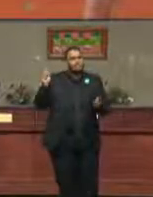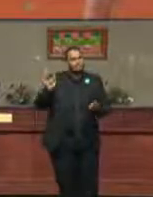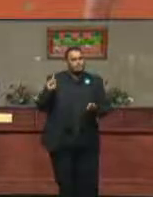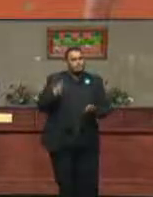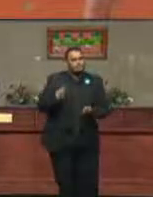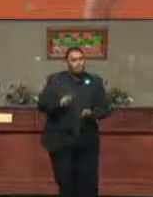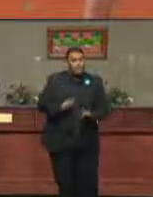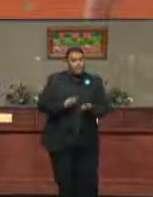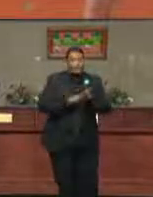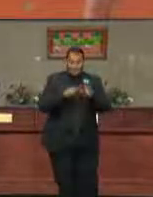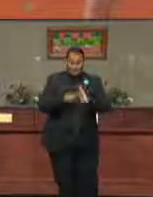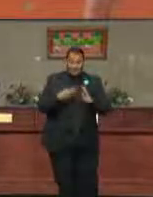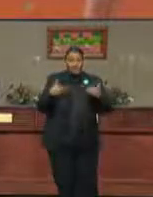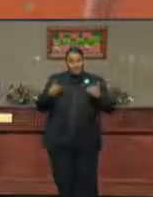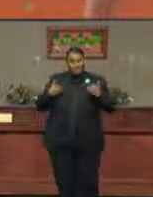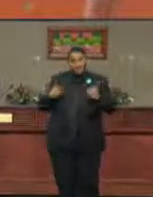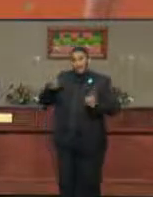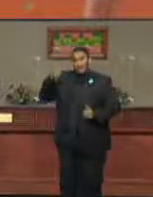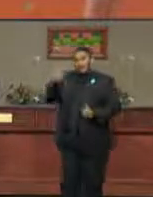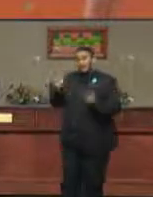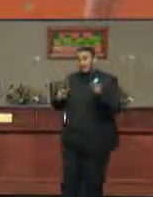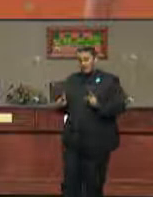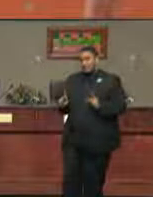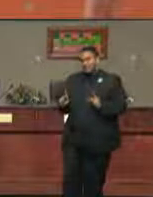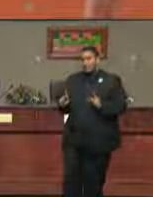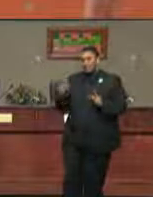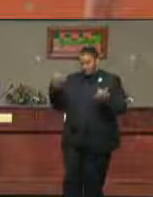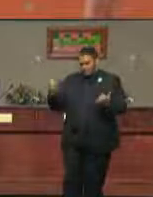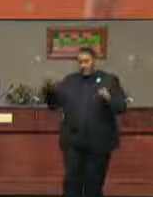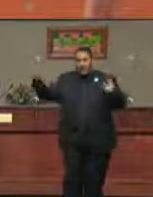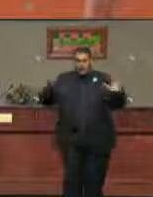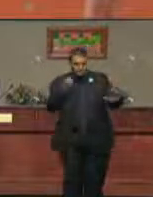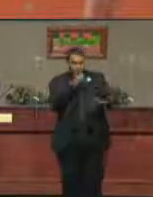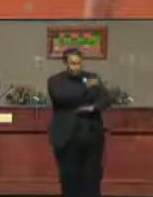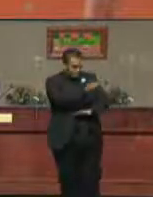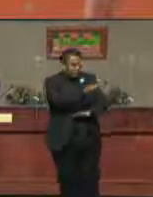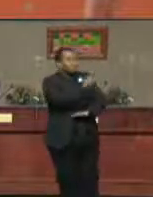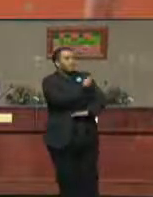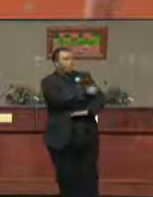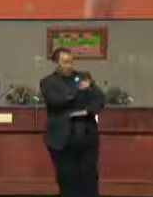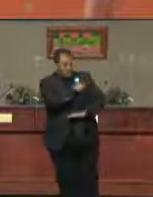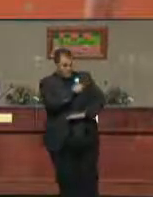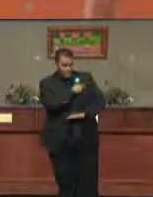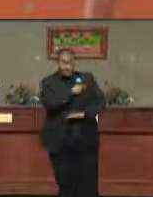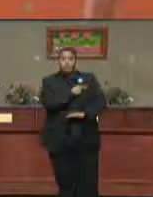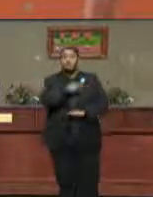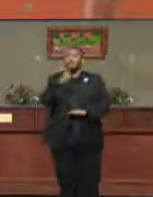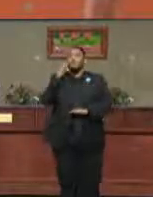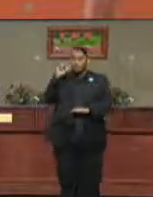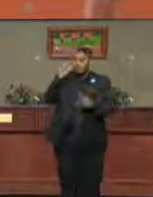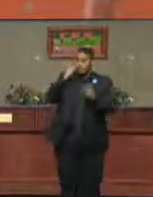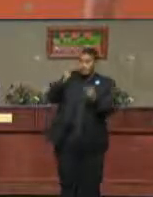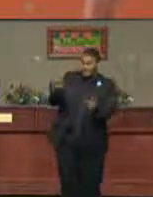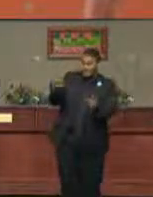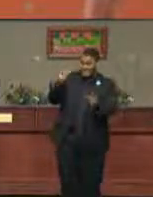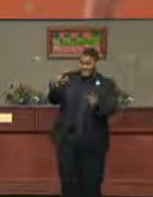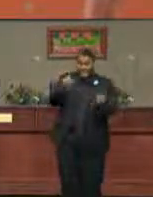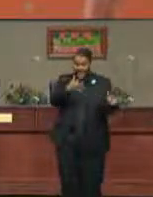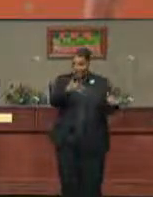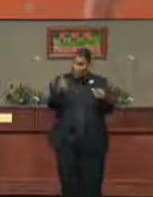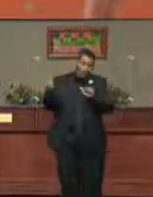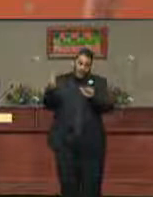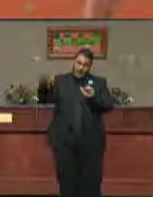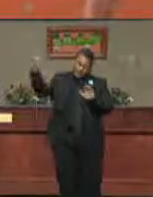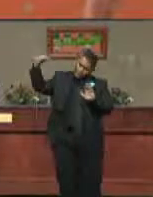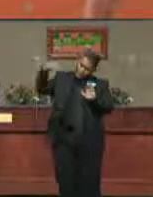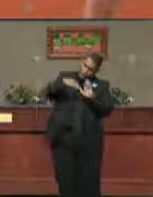it really declines. The hospitalization age is declining quickly, meaning people